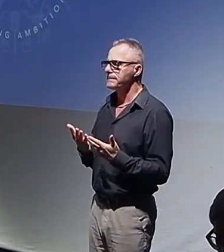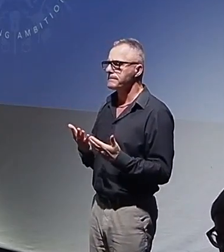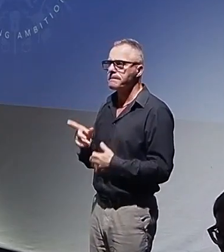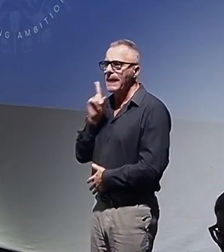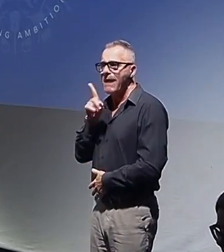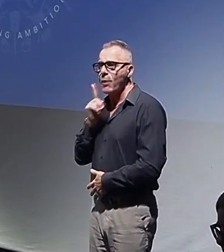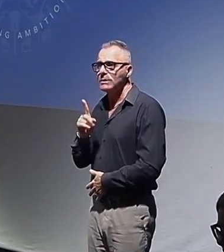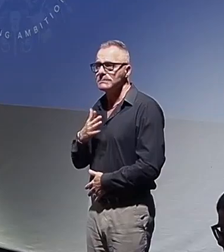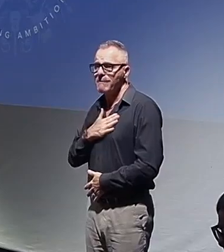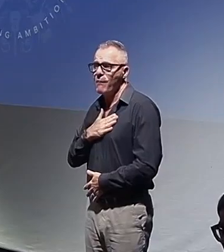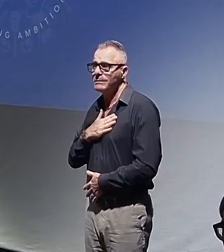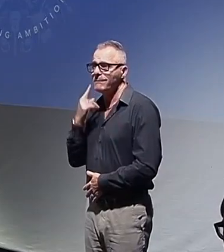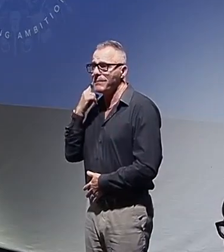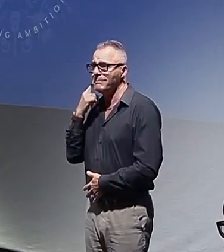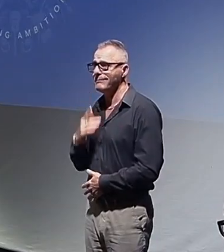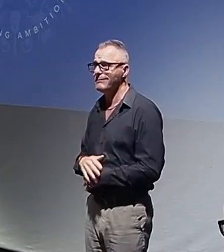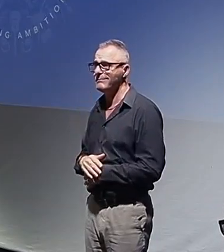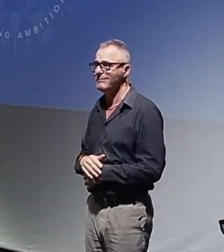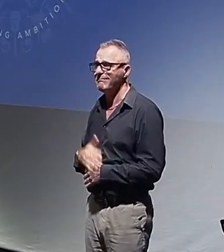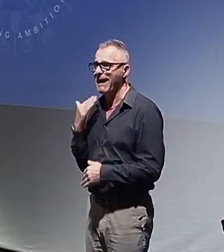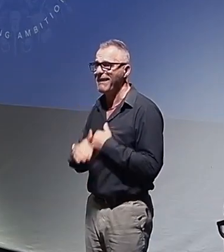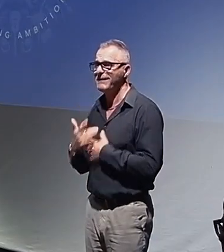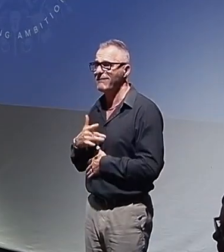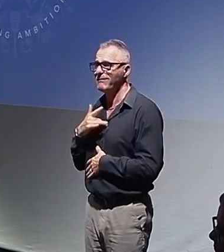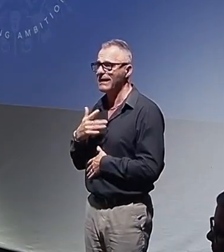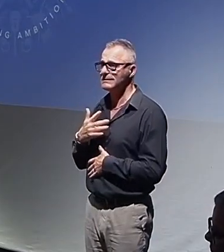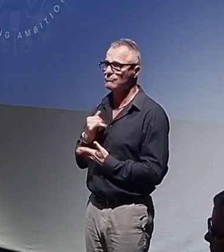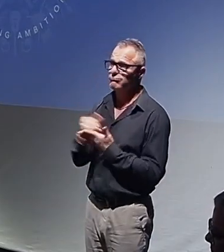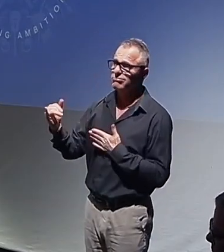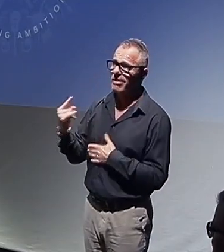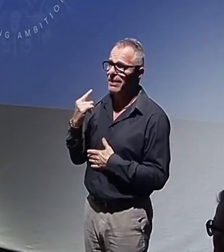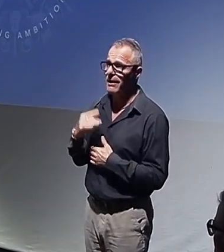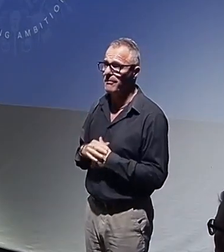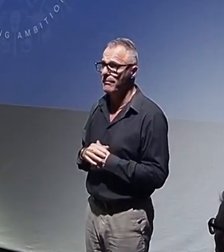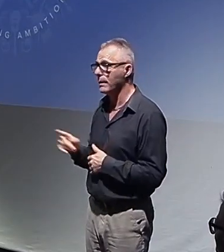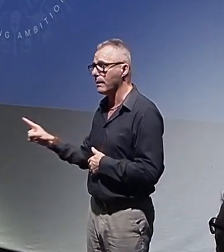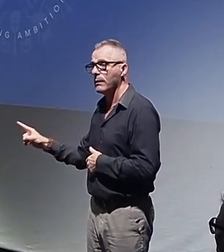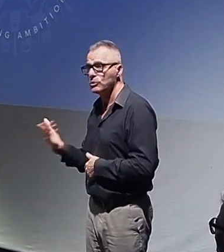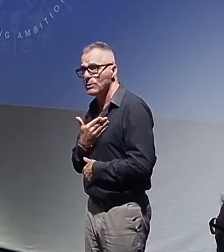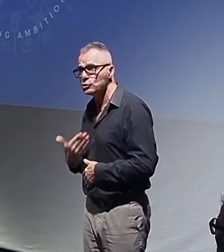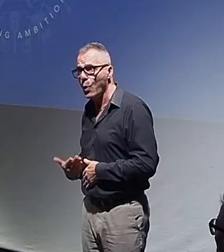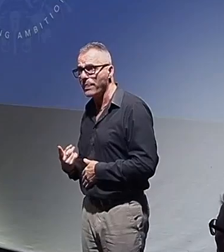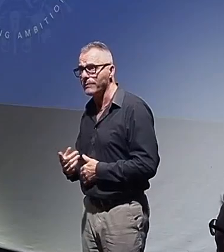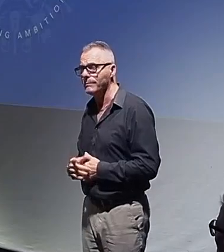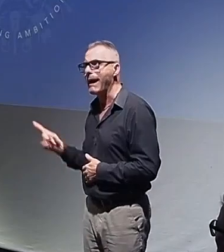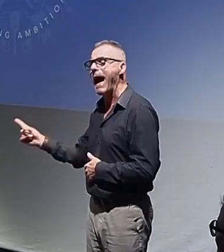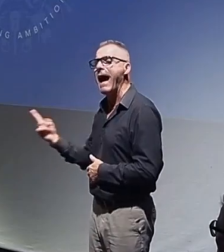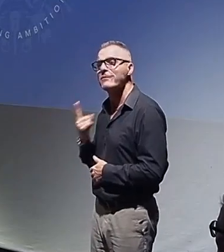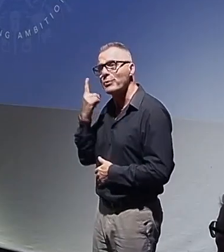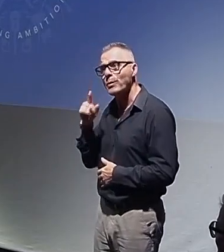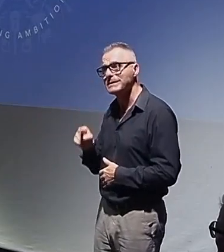been quite fond of them. They've never been something that I've tried to reject. So you've tried to insure them? Well, I've thought about this because